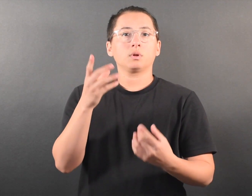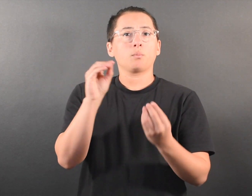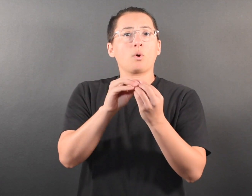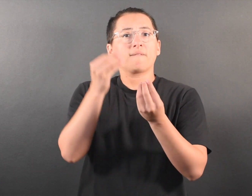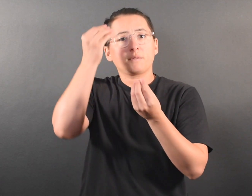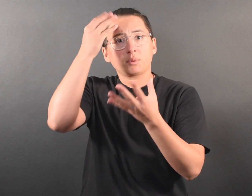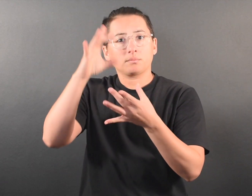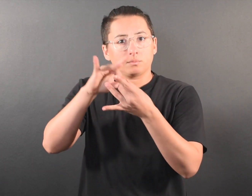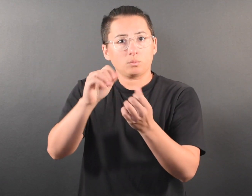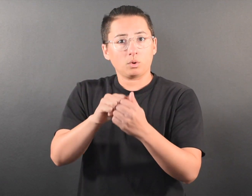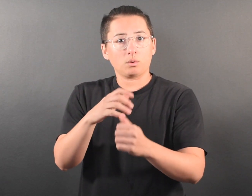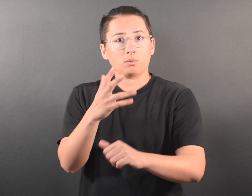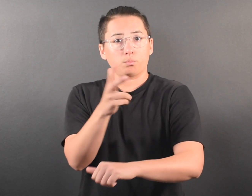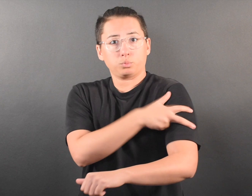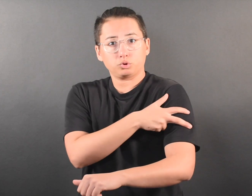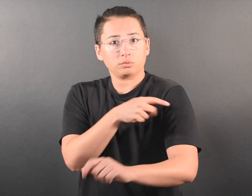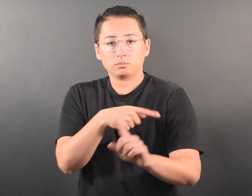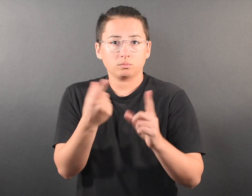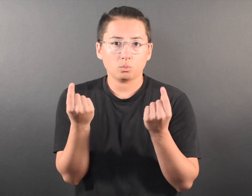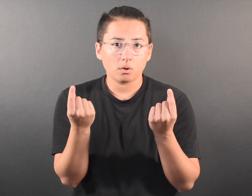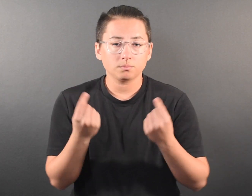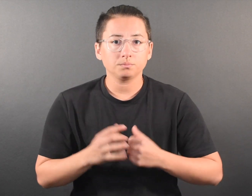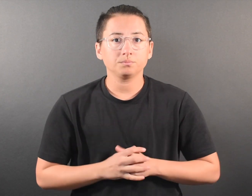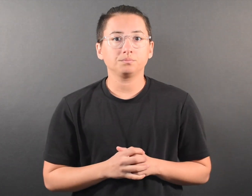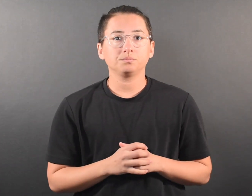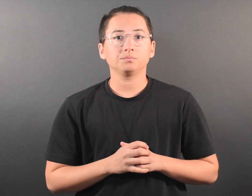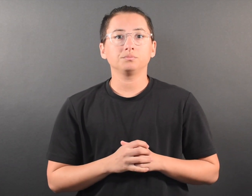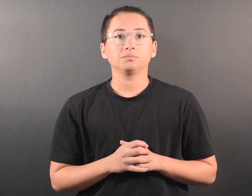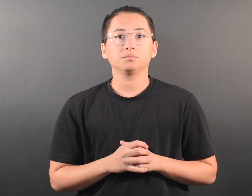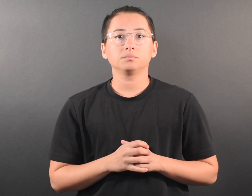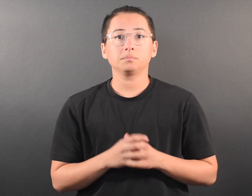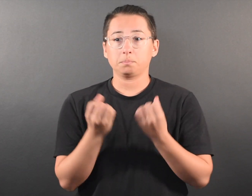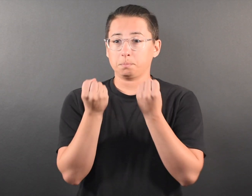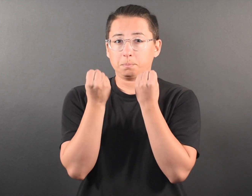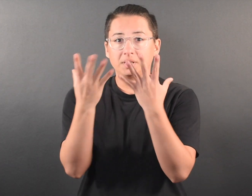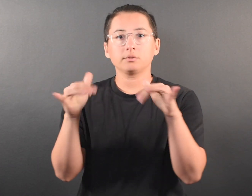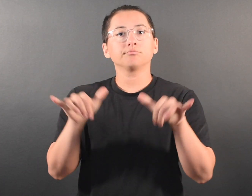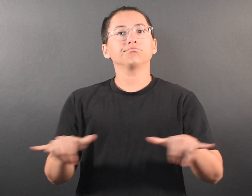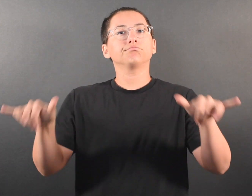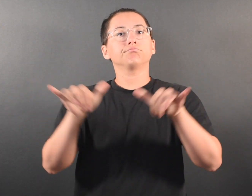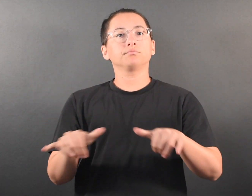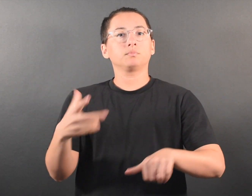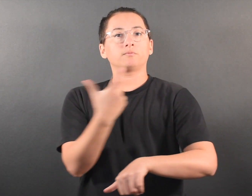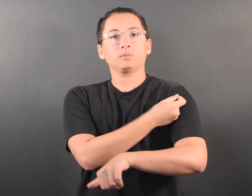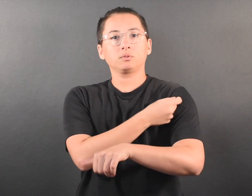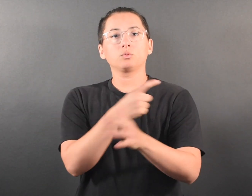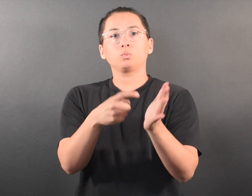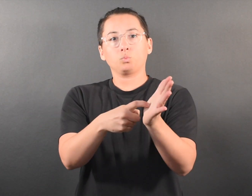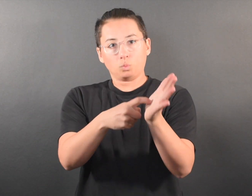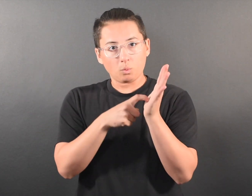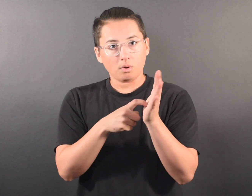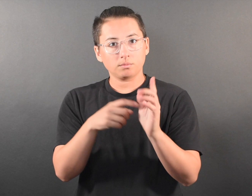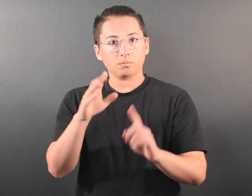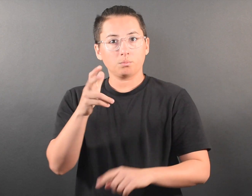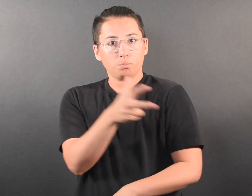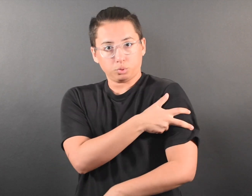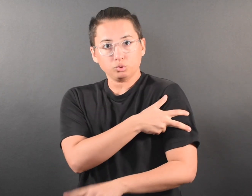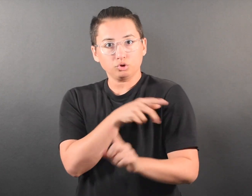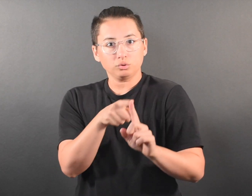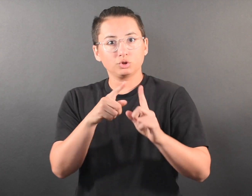More information about booster shots. Many routine vaccines require booster shots to